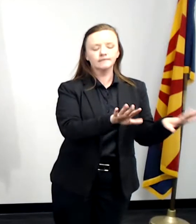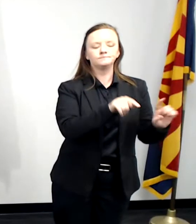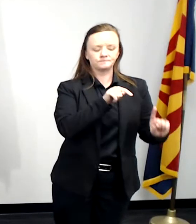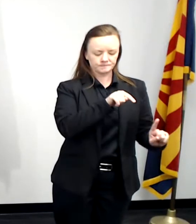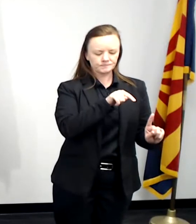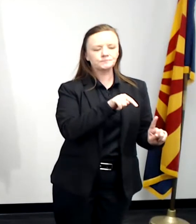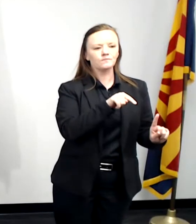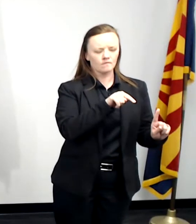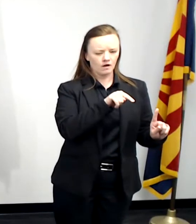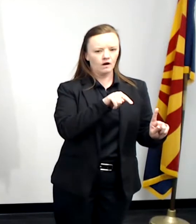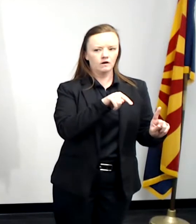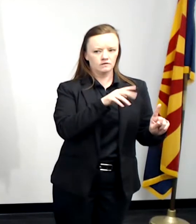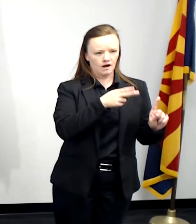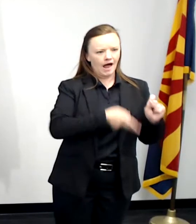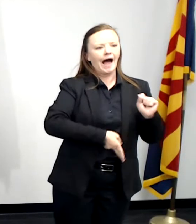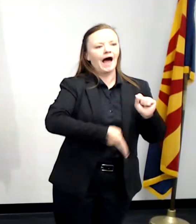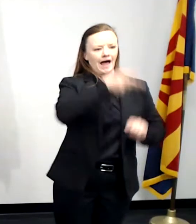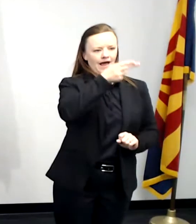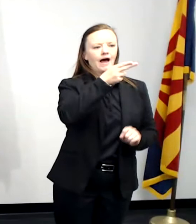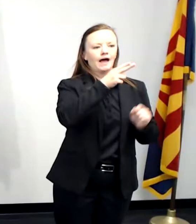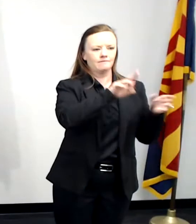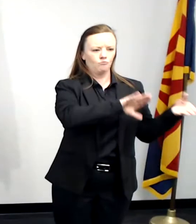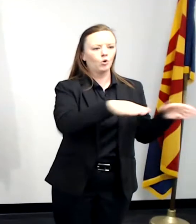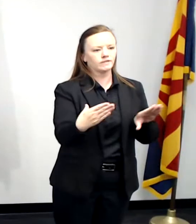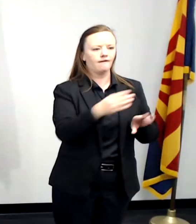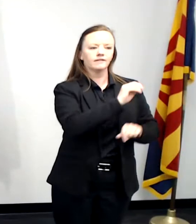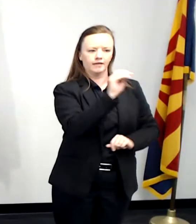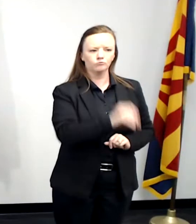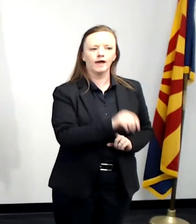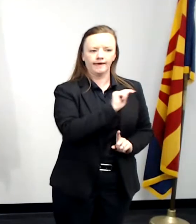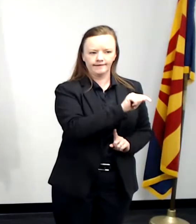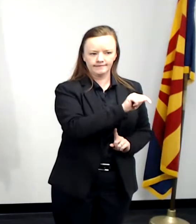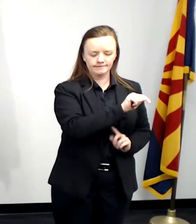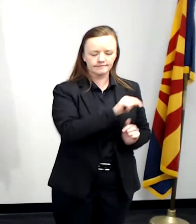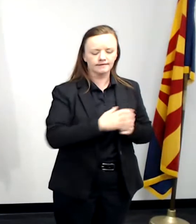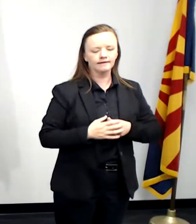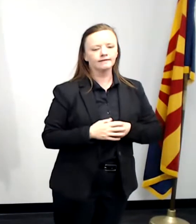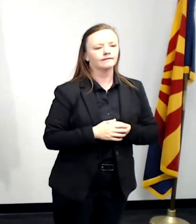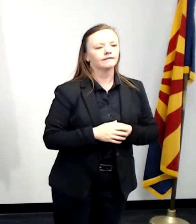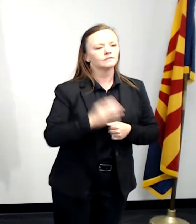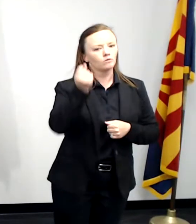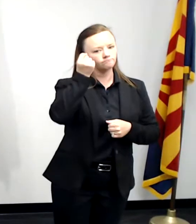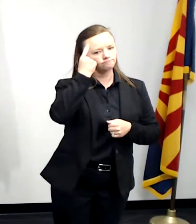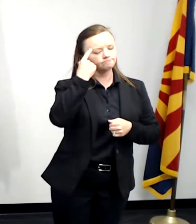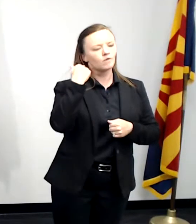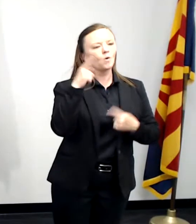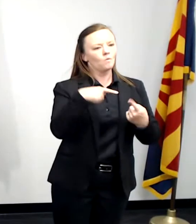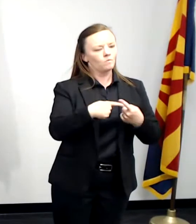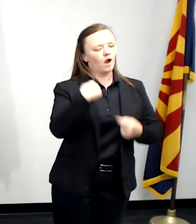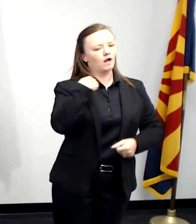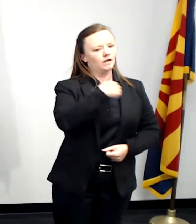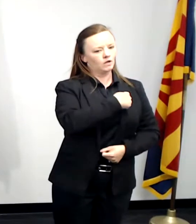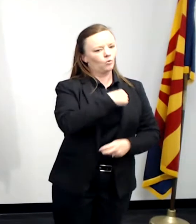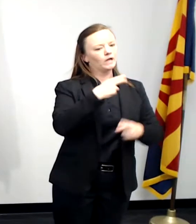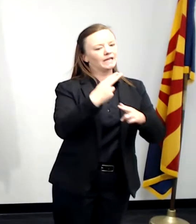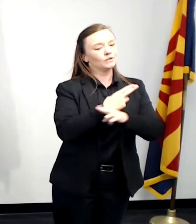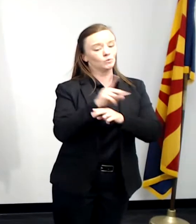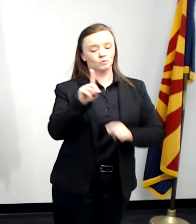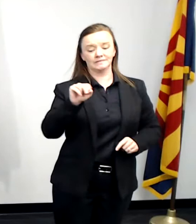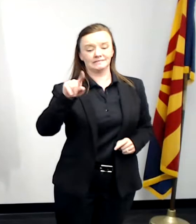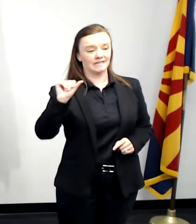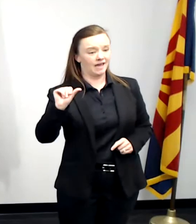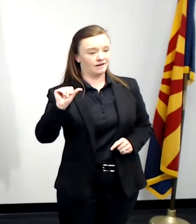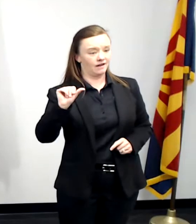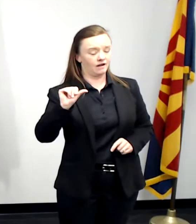had quite a bit higher mortality rate. So know that when we use data and